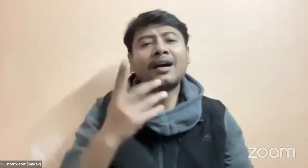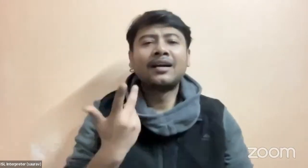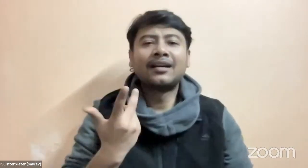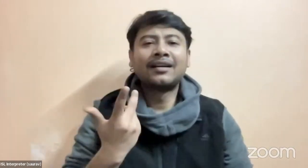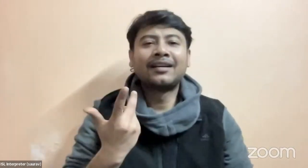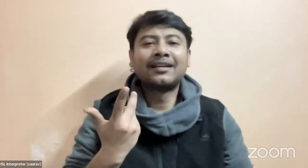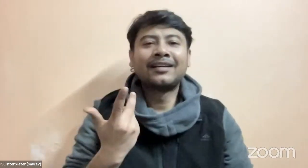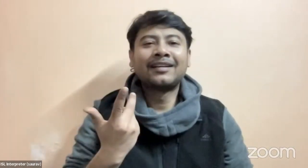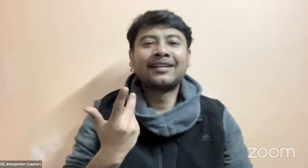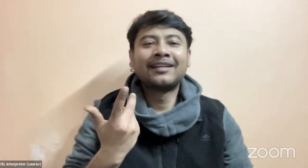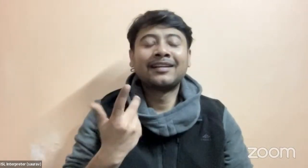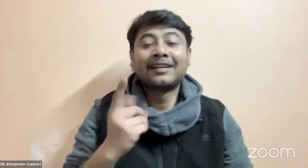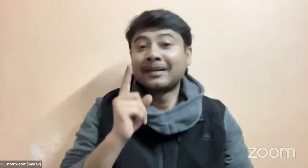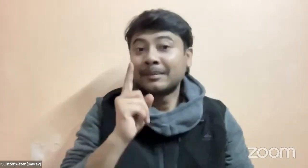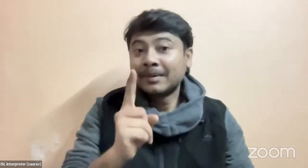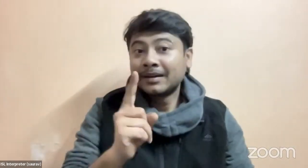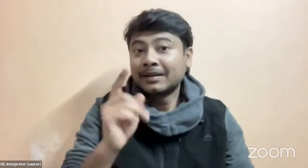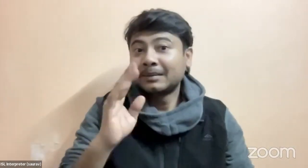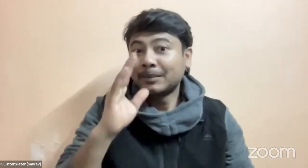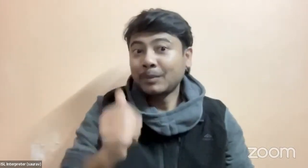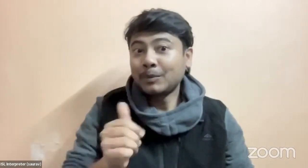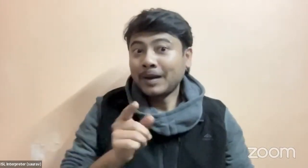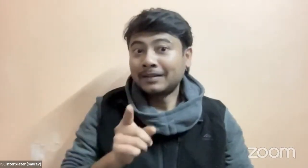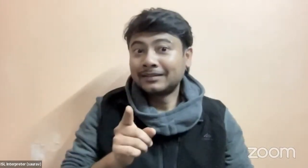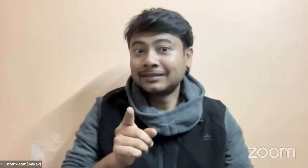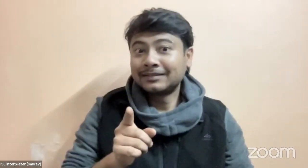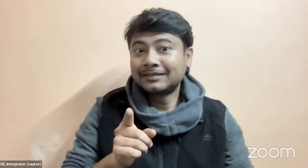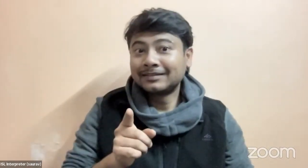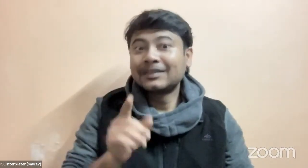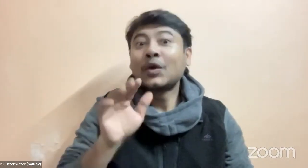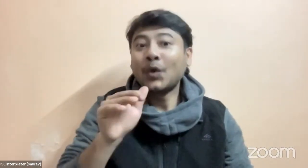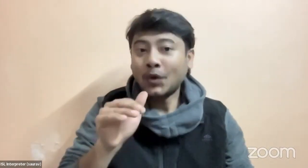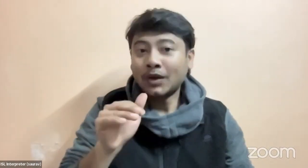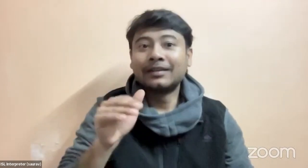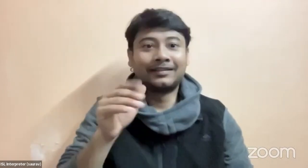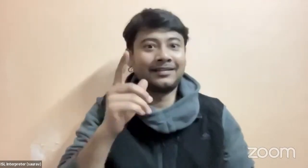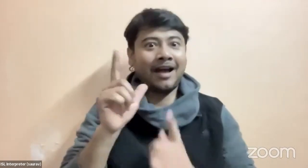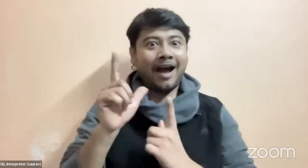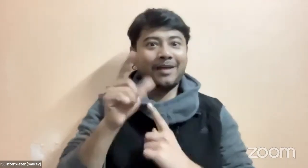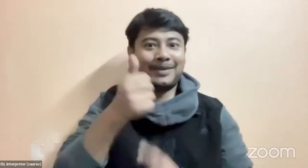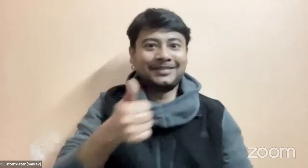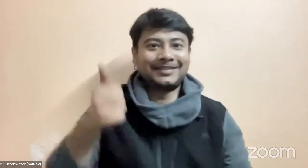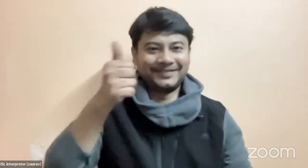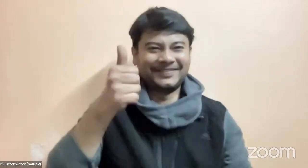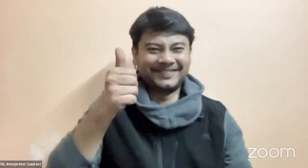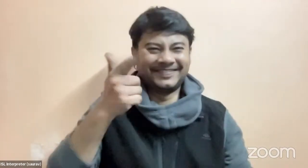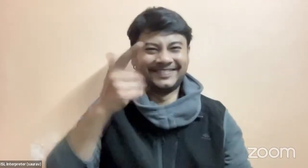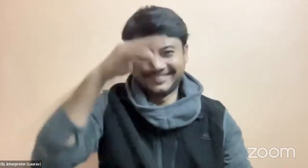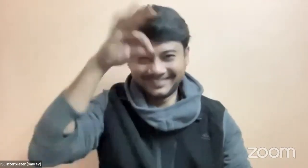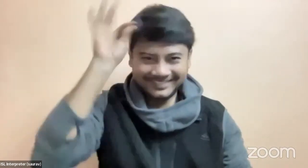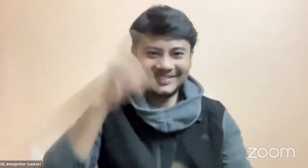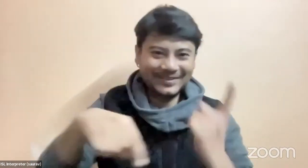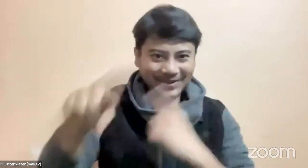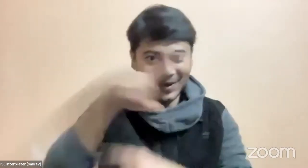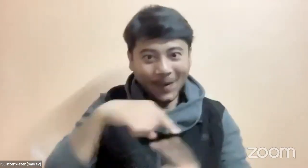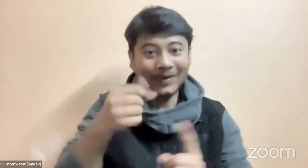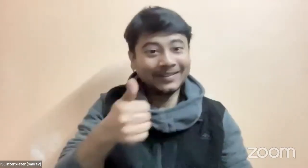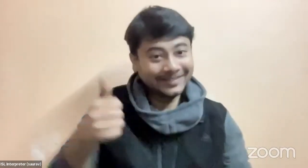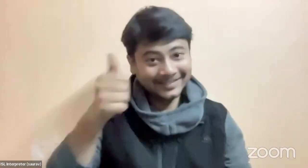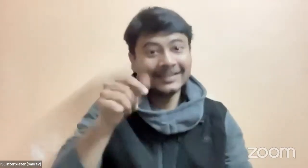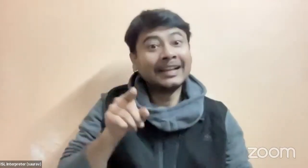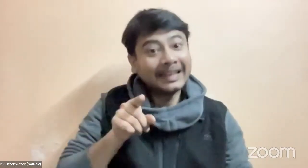But Srila Prabhupada, who is Senapati Bhakta, he gave this Hare Krishna movement,